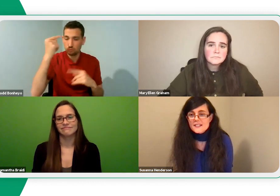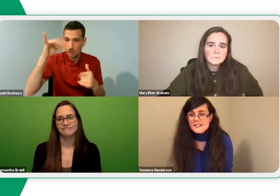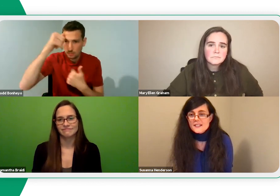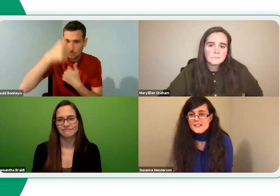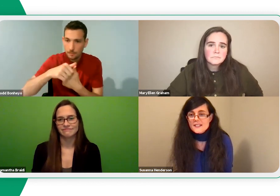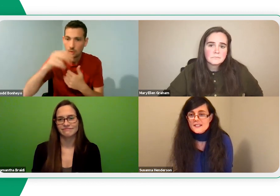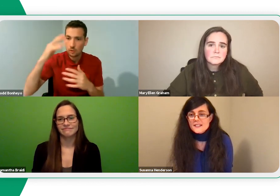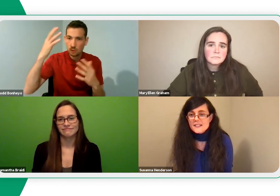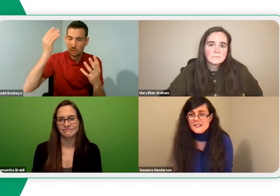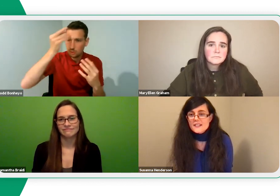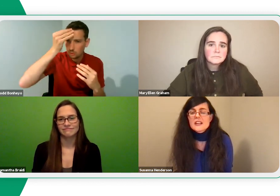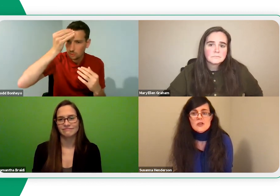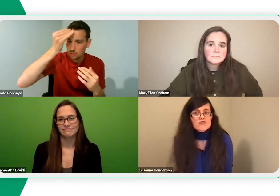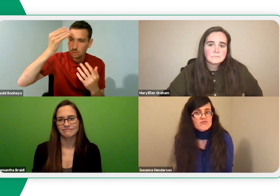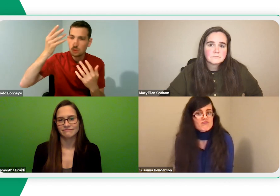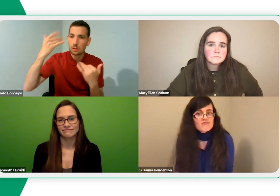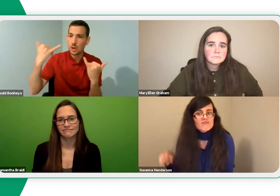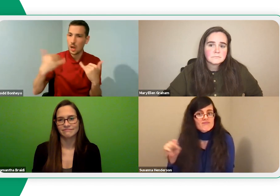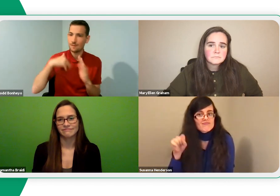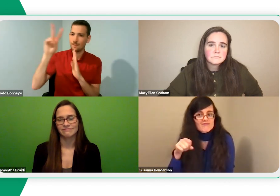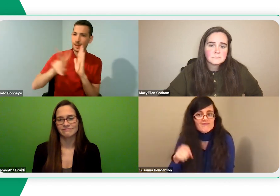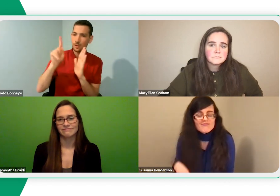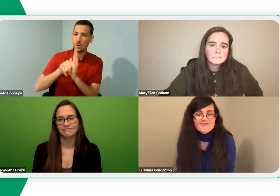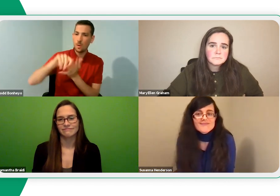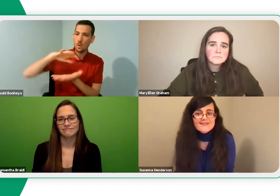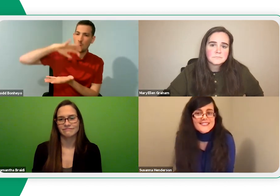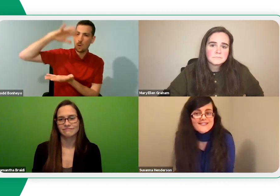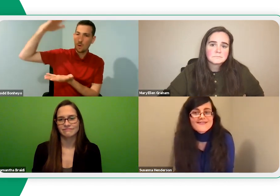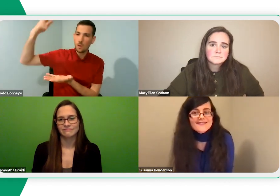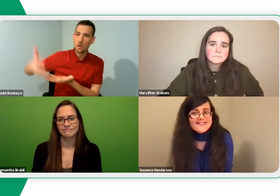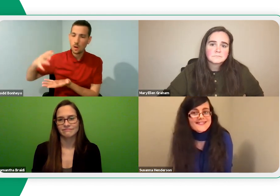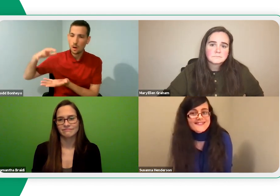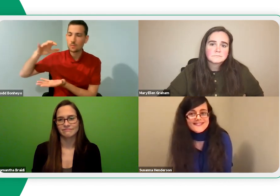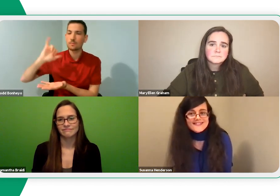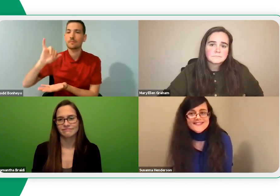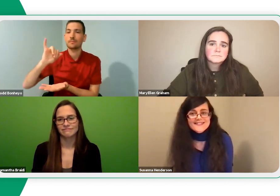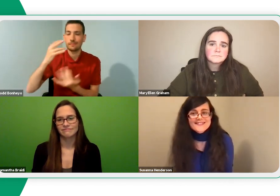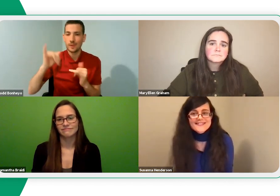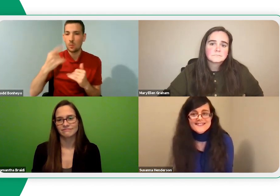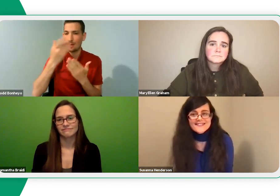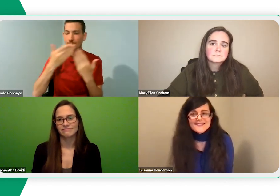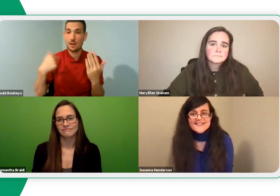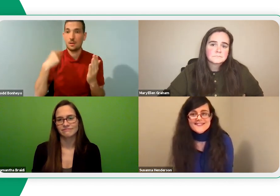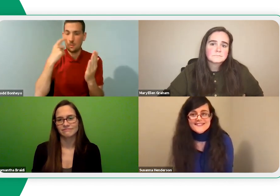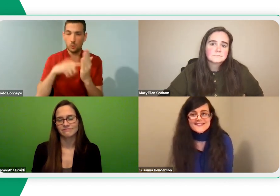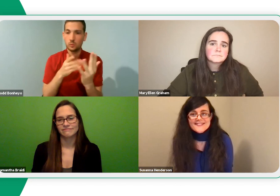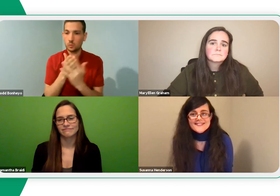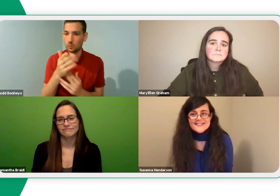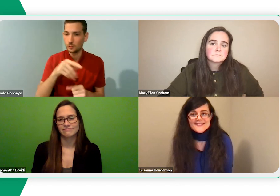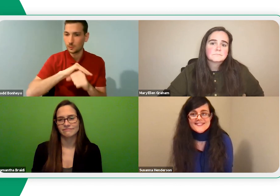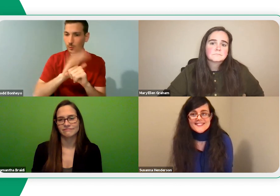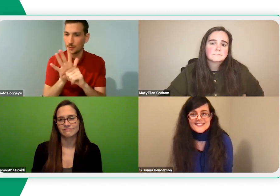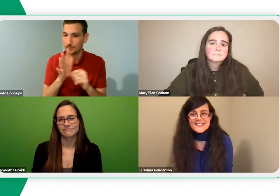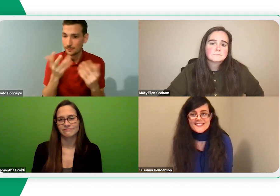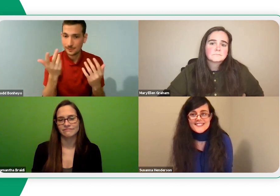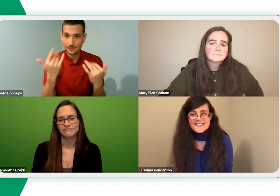to learn things than they would have in class. And so we need to think about what's going to happen, these videos and these abundance of videos that are made. And